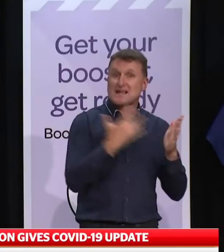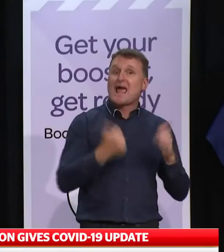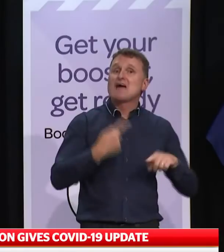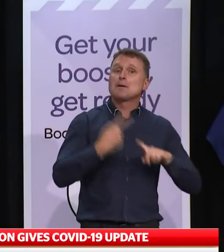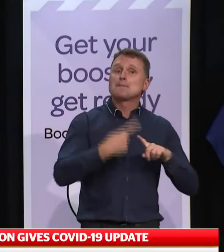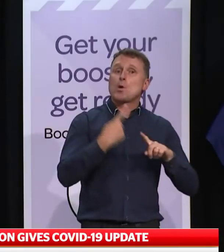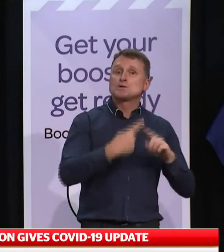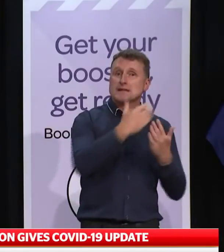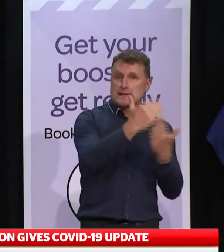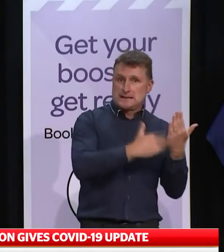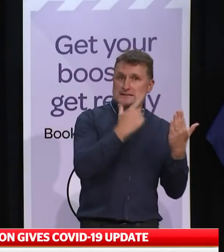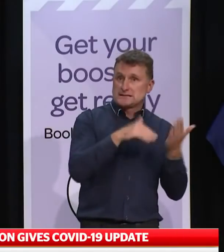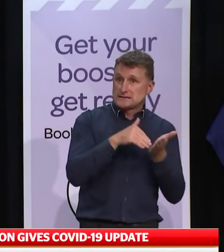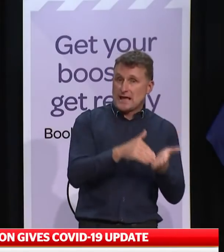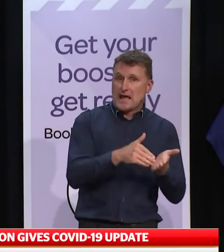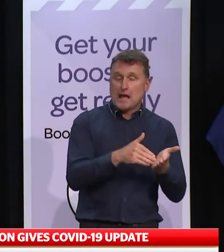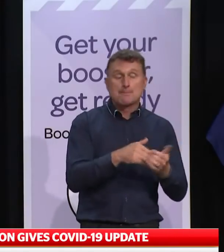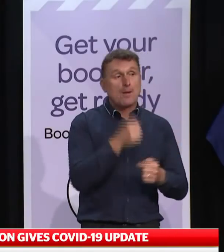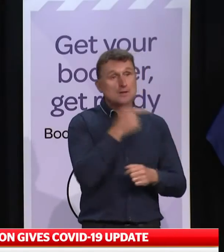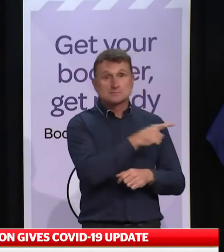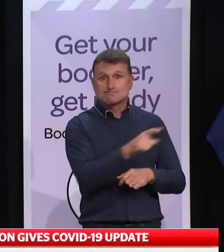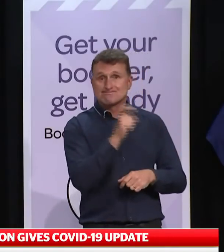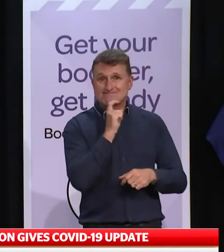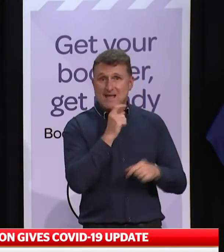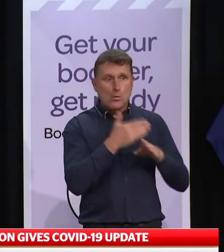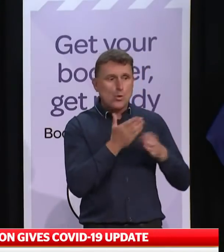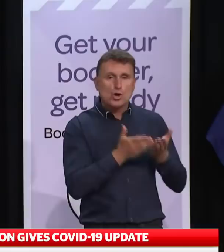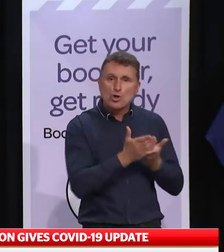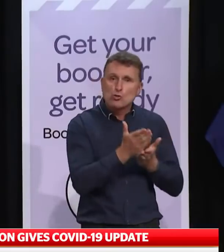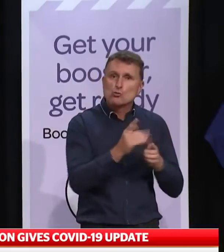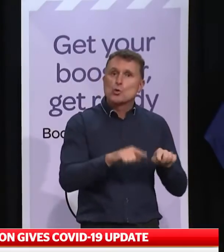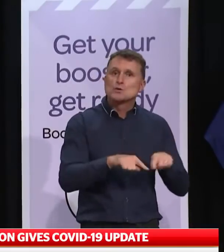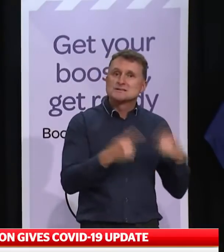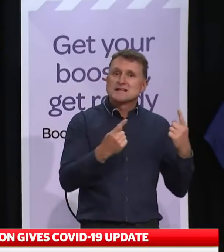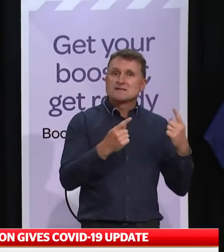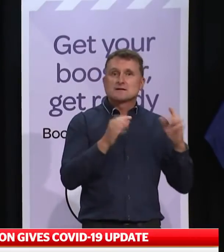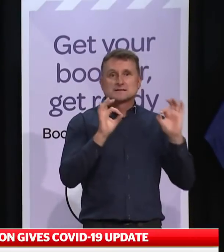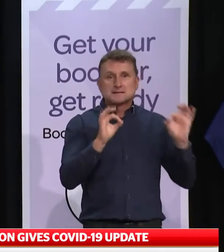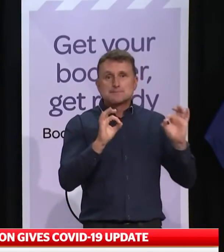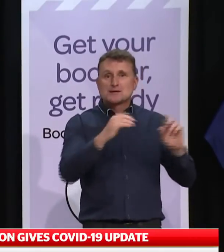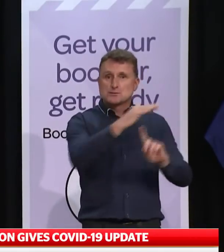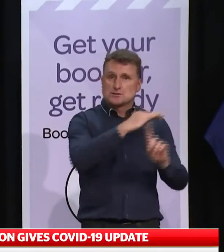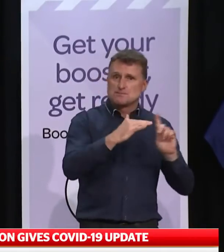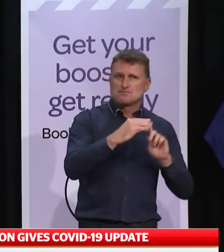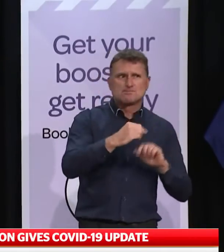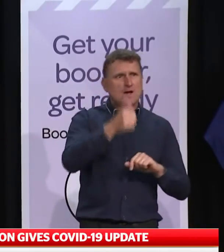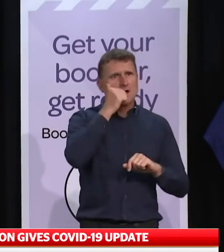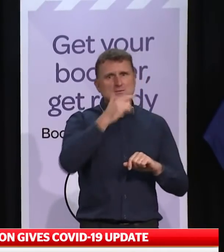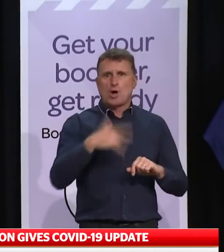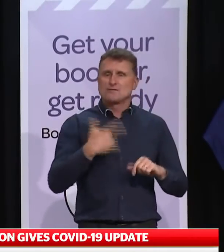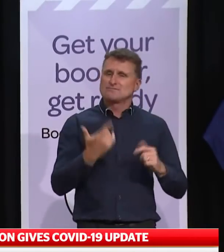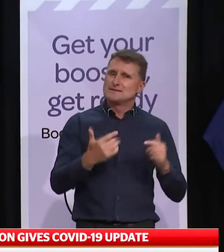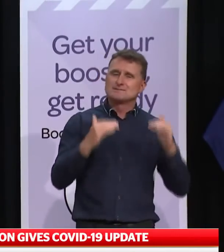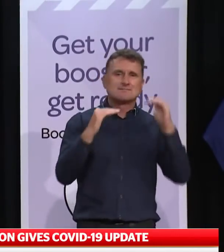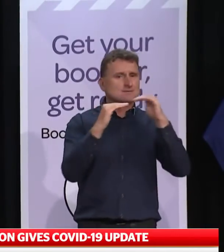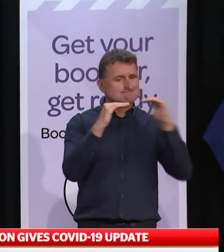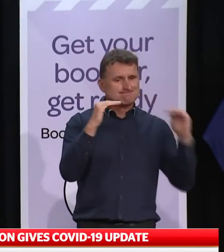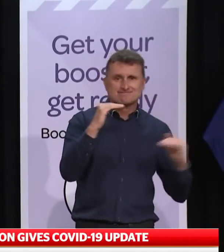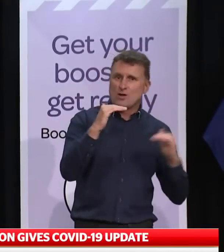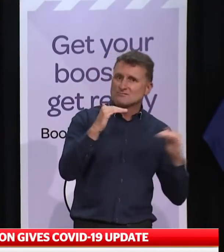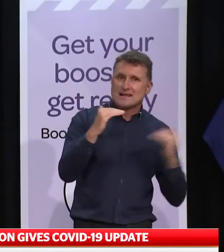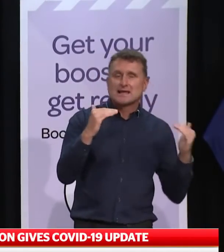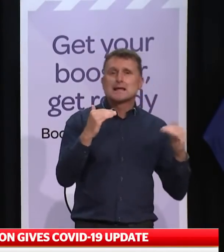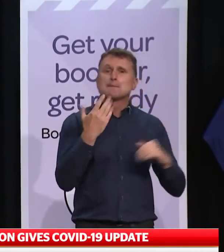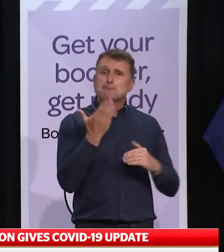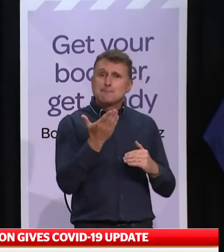there is a process to go through those. I appreciate for people that it can feel bureaucratic or it can feel frustrating, but that's because MB's